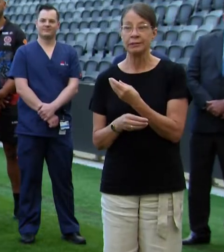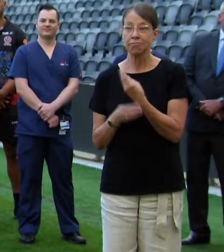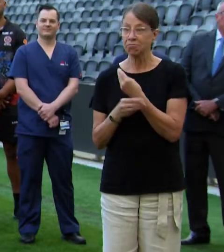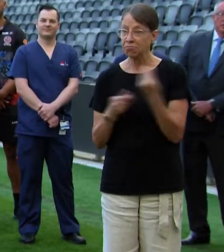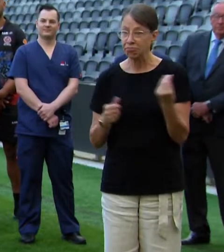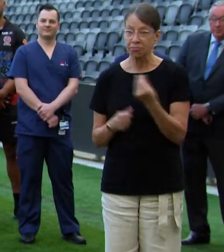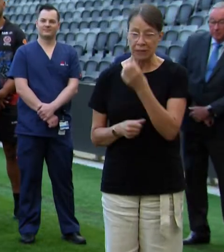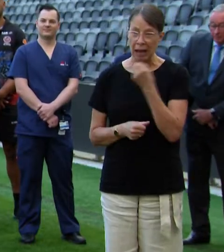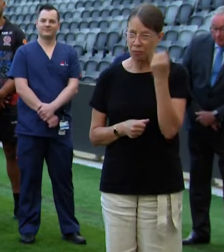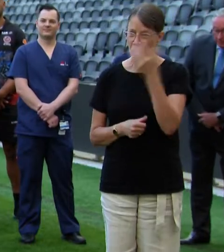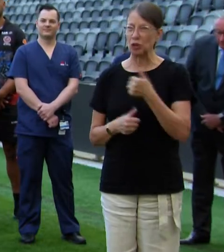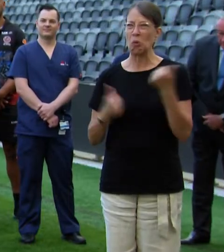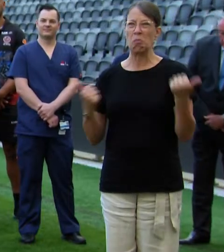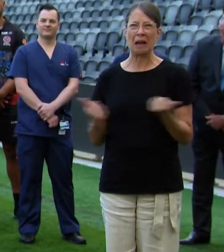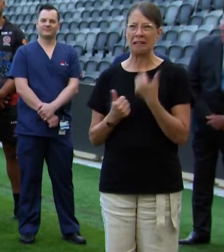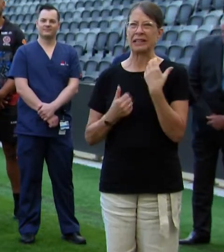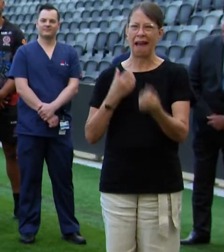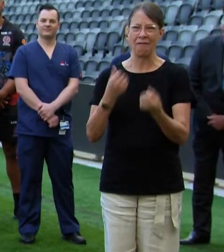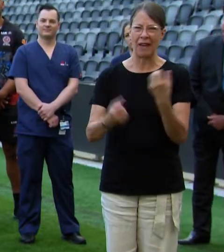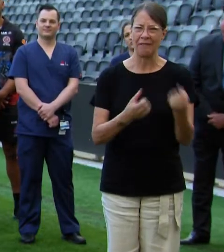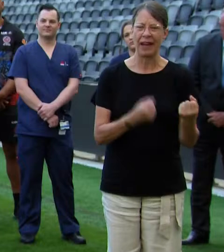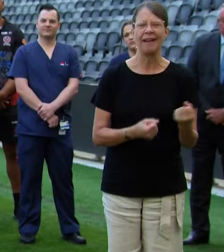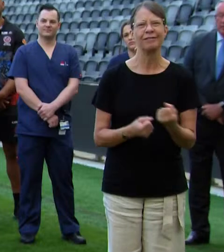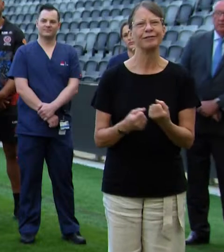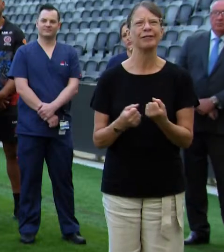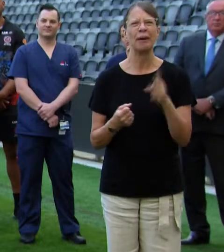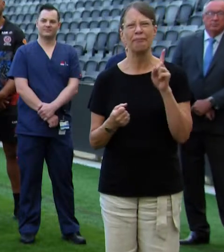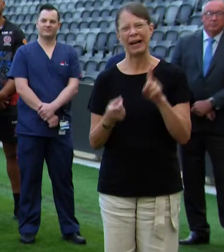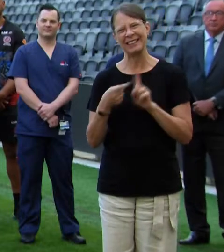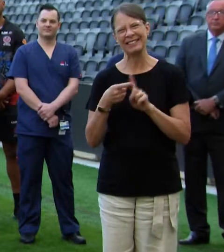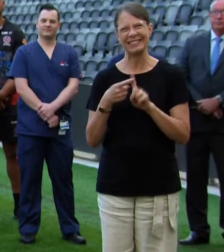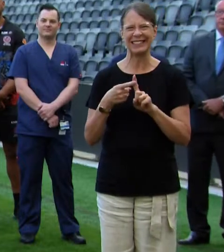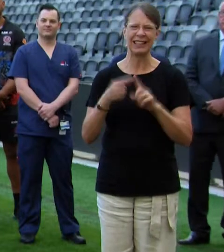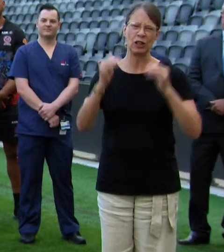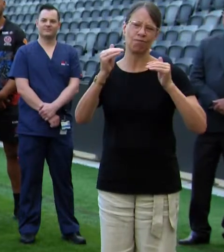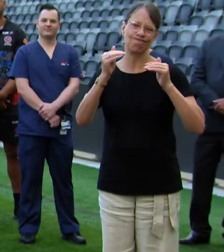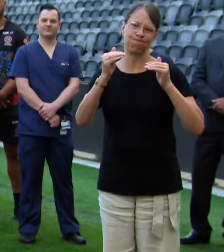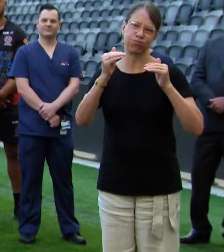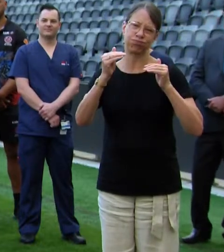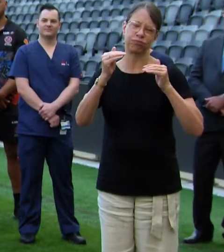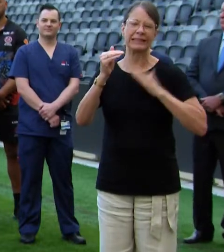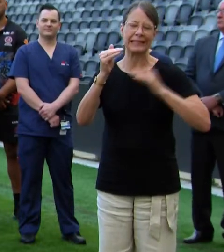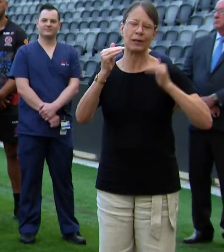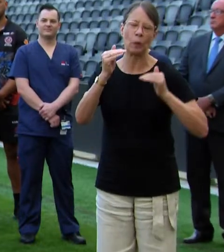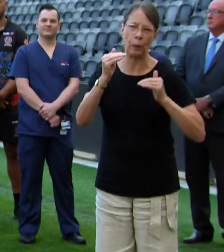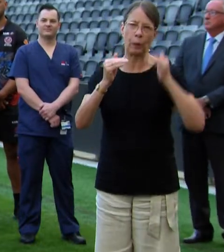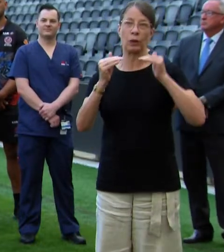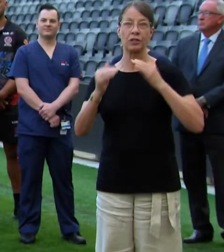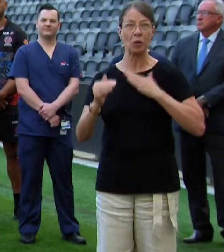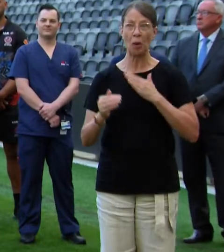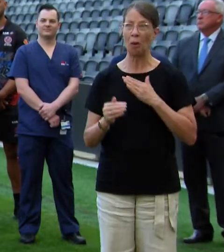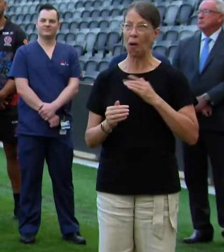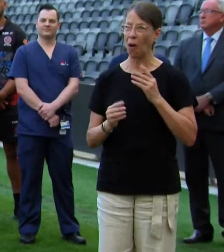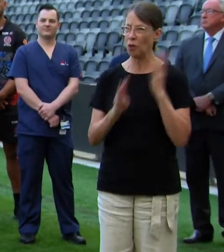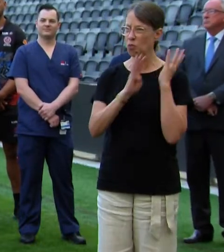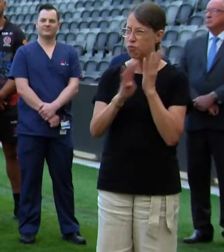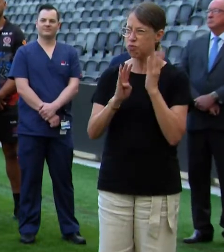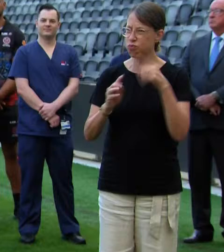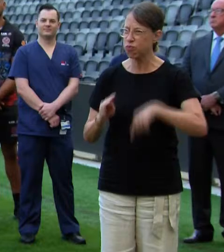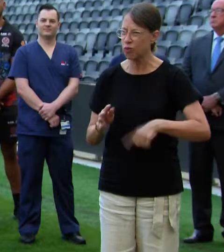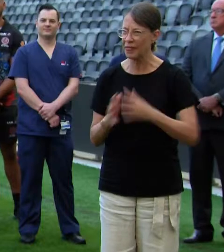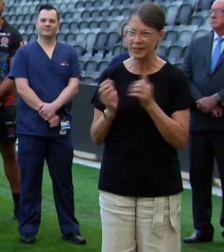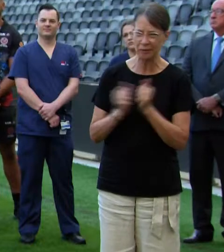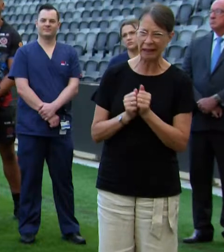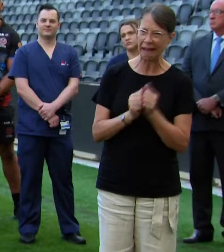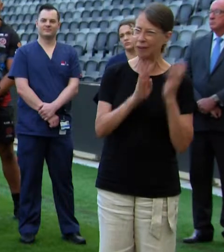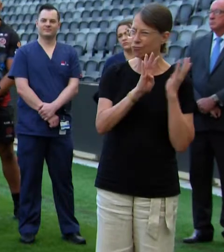and good, it is still lower than non-Aboriginal people. And so we're keen for as many Aboriginal people to take advantage of the boosters as they possibly